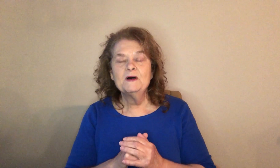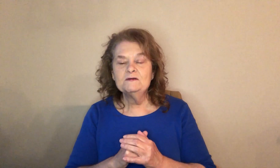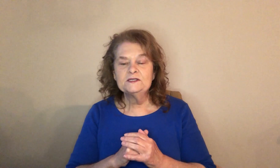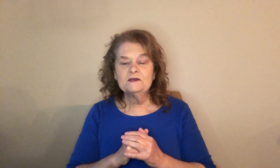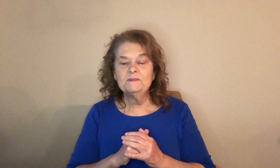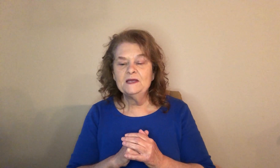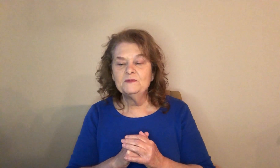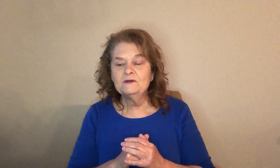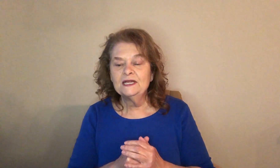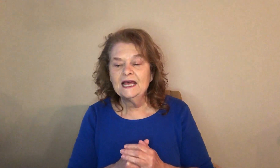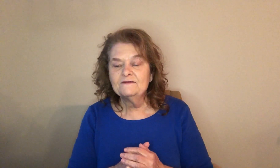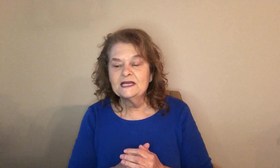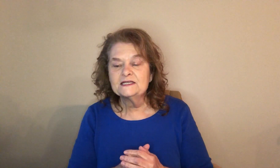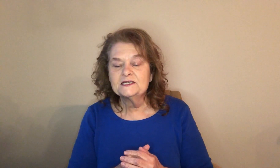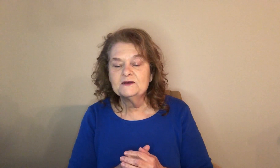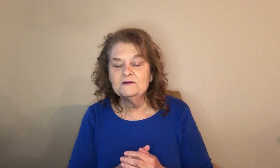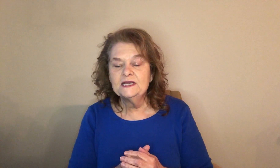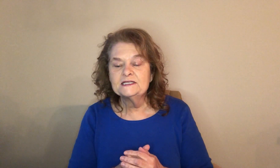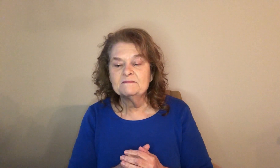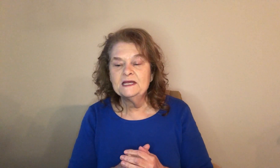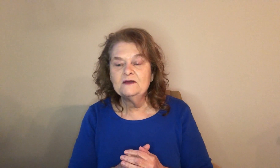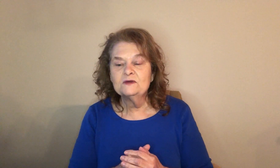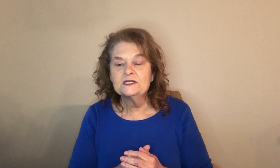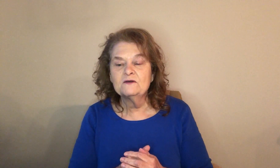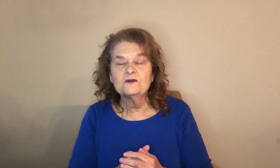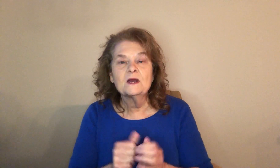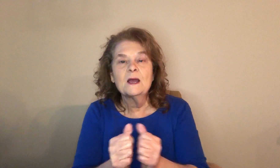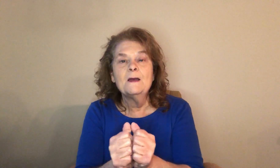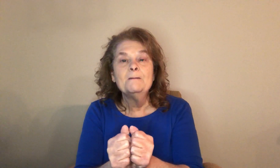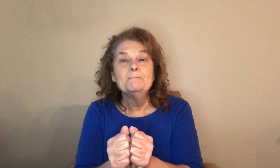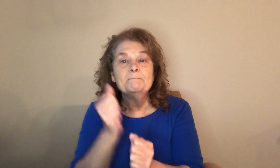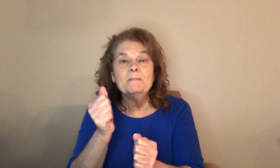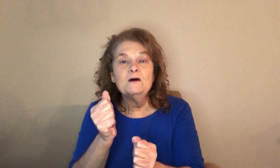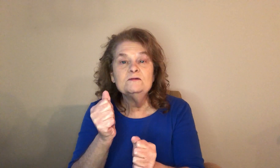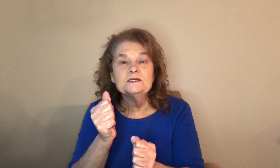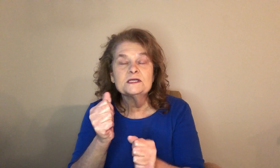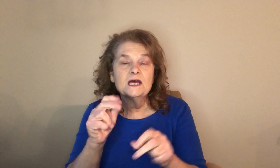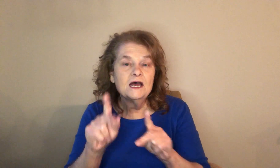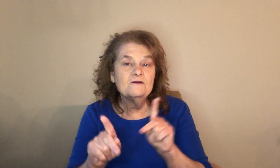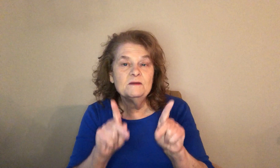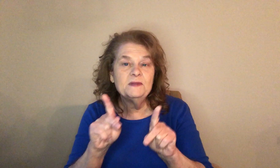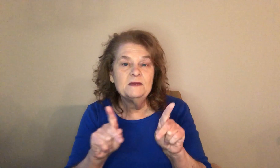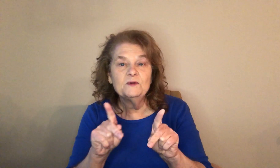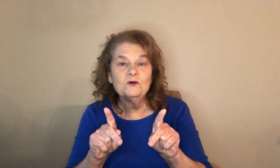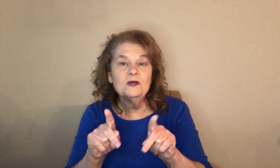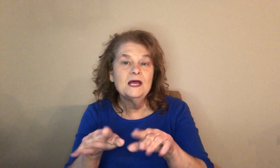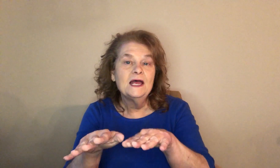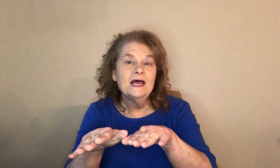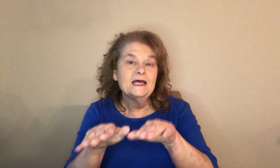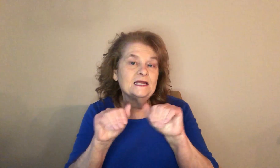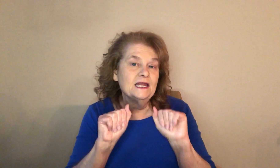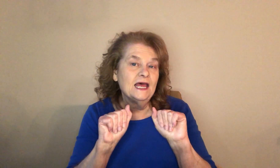Most of the people left as soon as the meeting was over. Most of the people